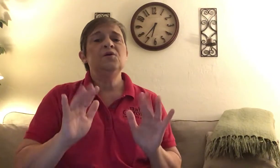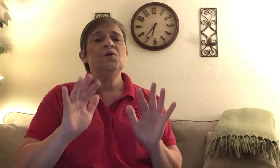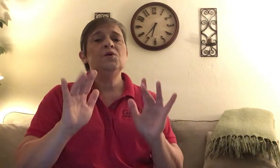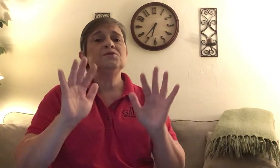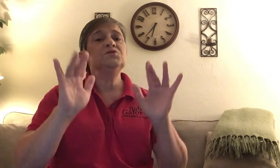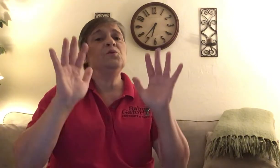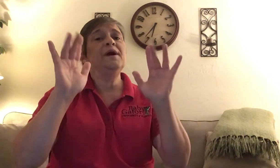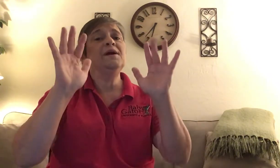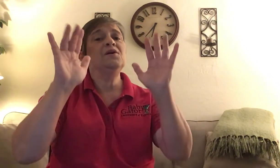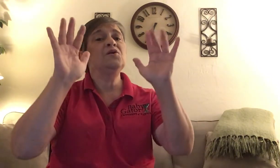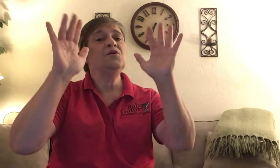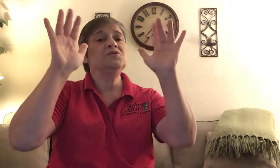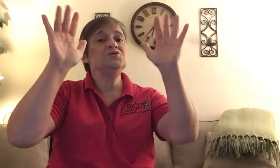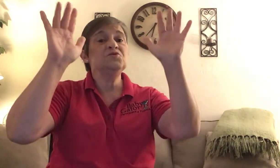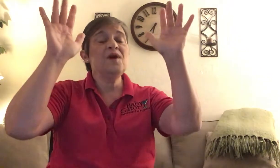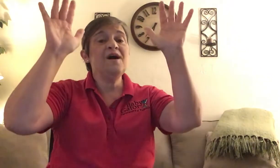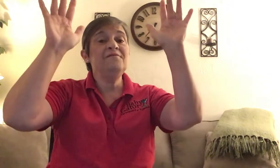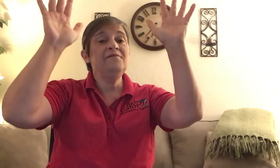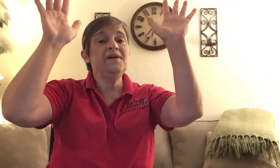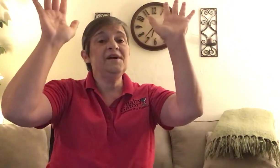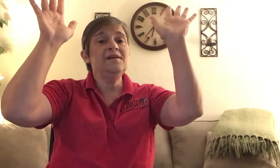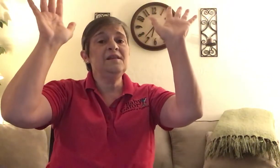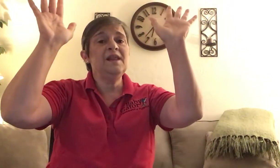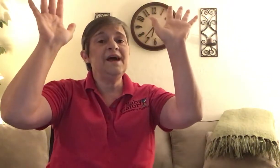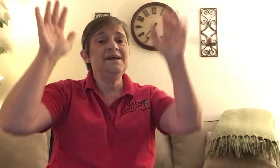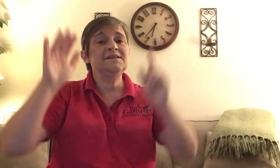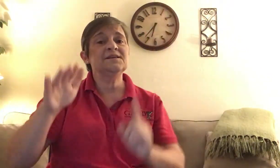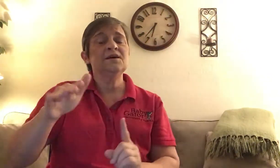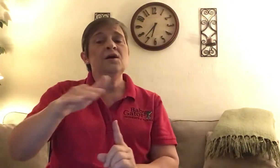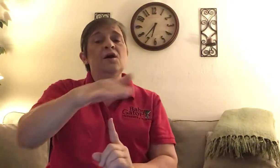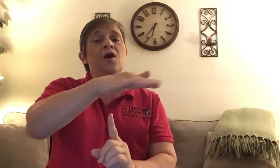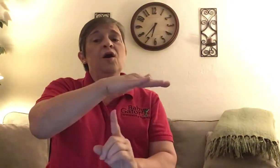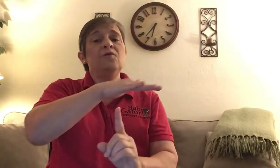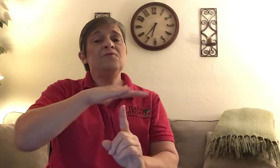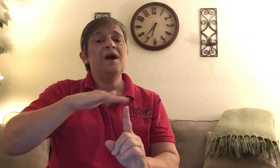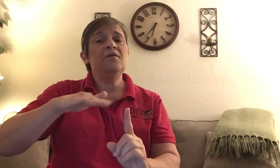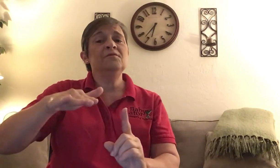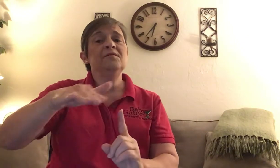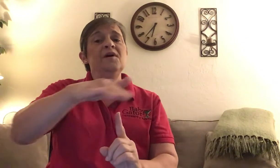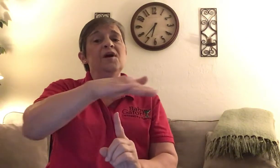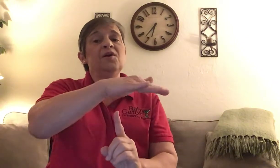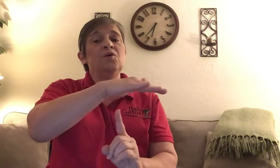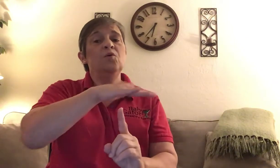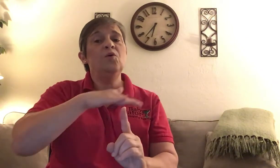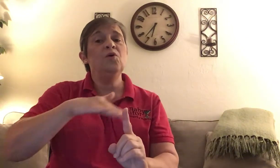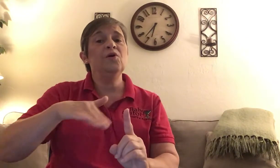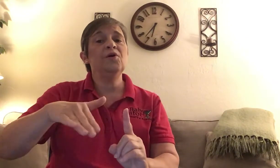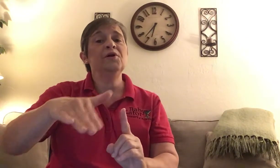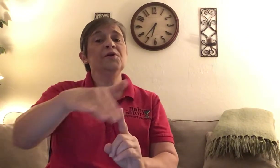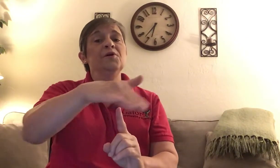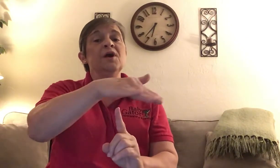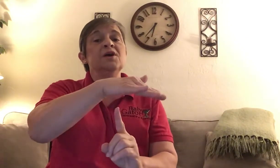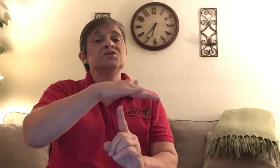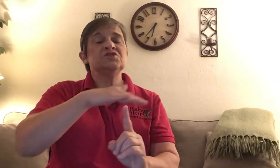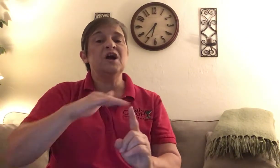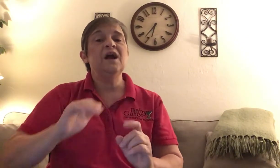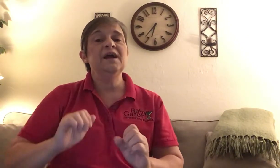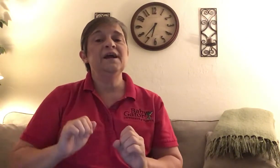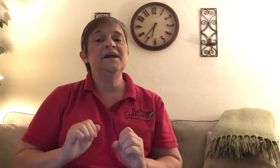Twinkle, twinkle, traffic light, around the corner,